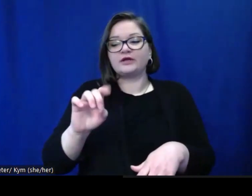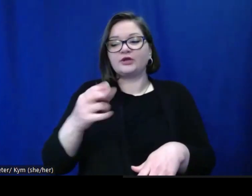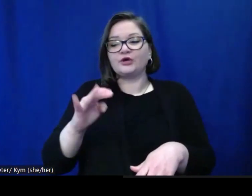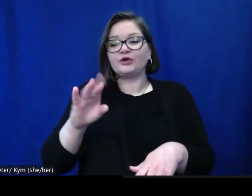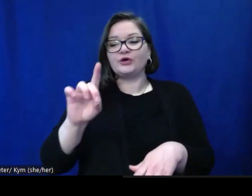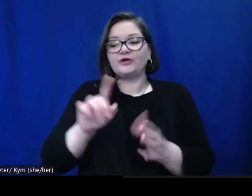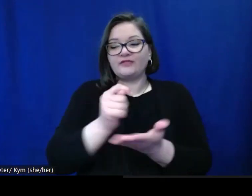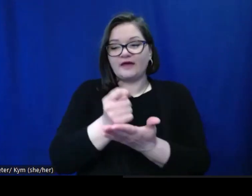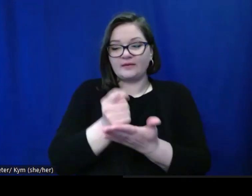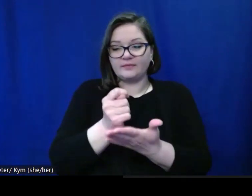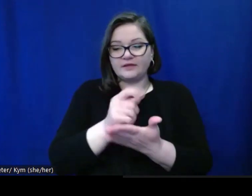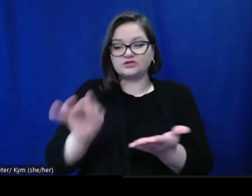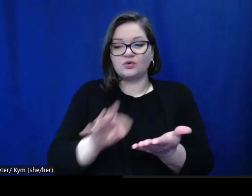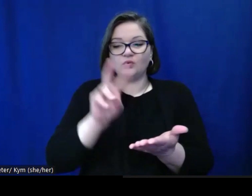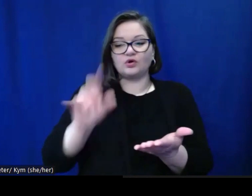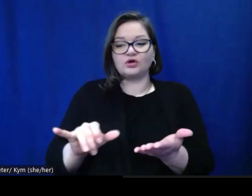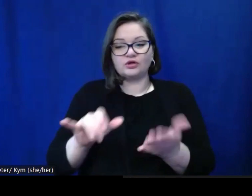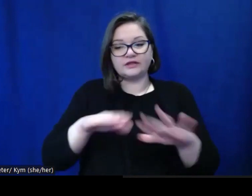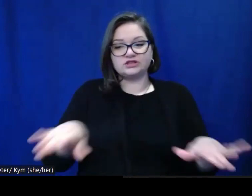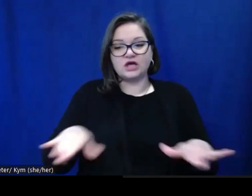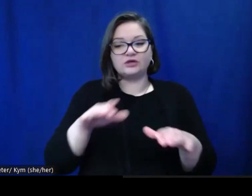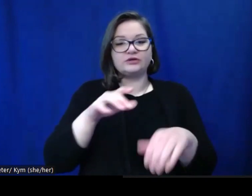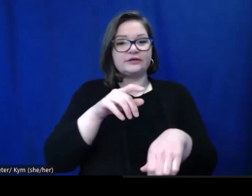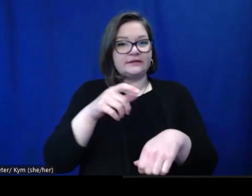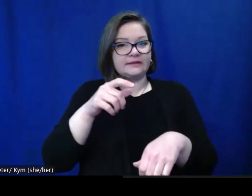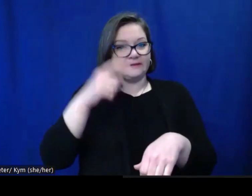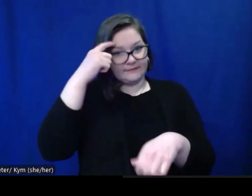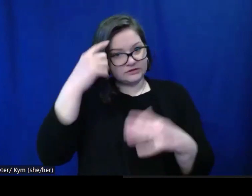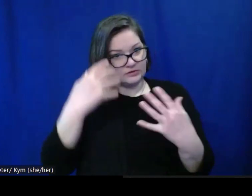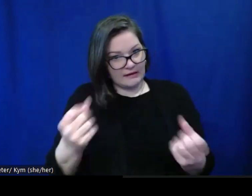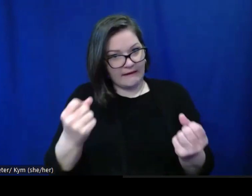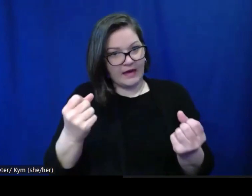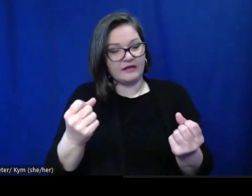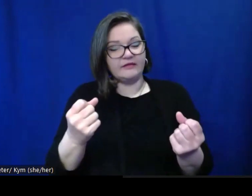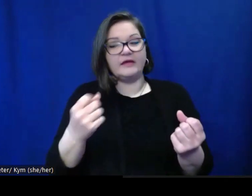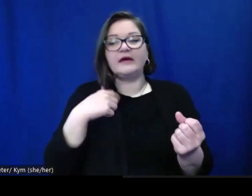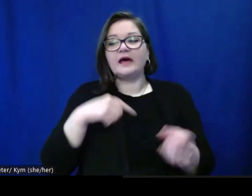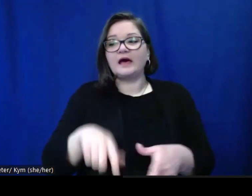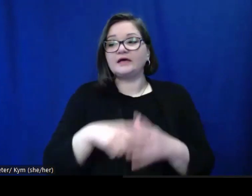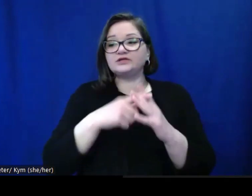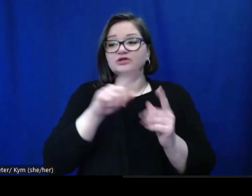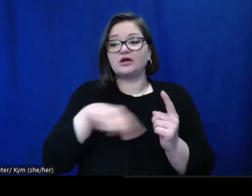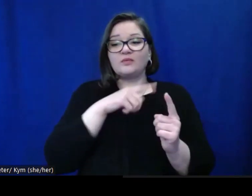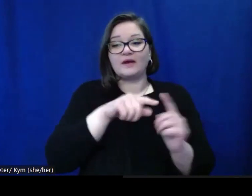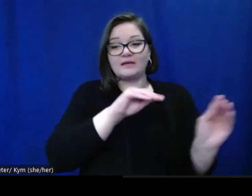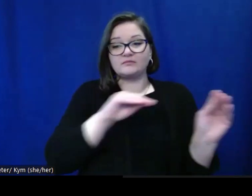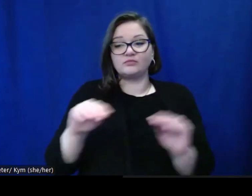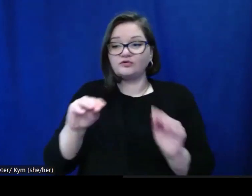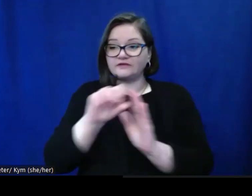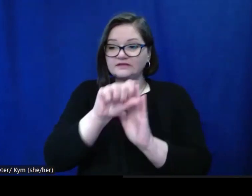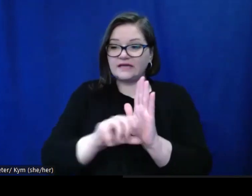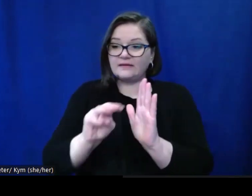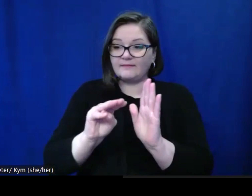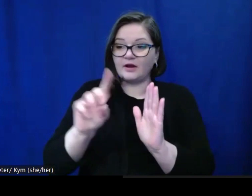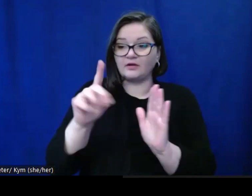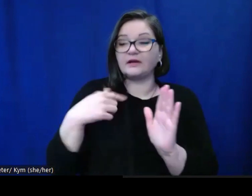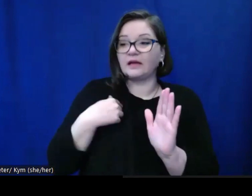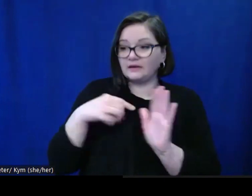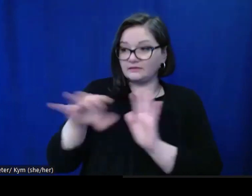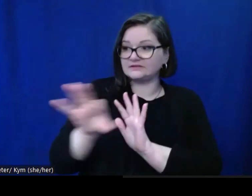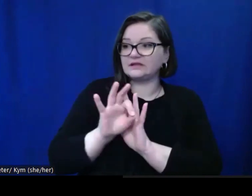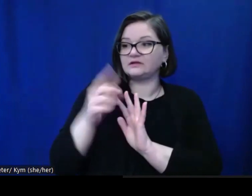early childhood mental health. I actually started when I came to the state of Maryland. I was selected for